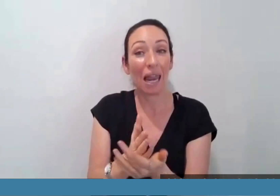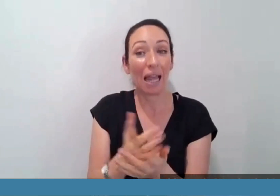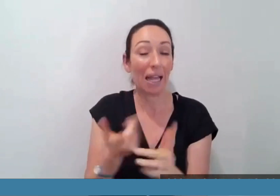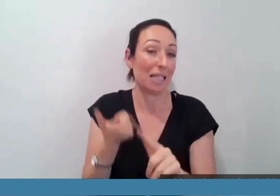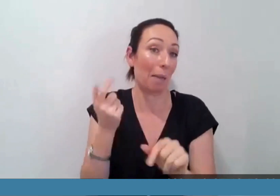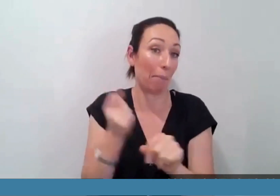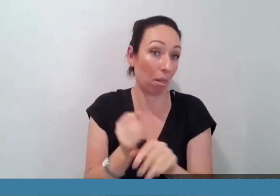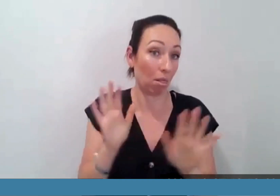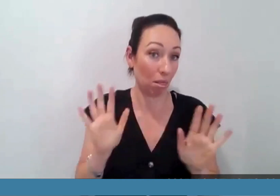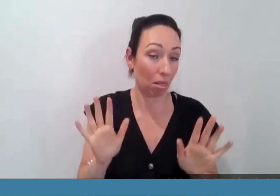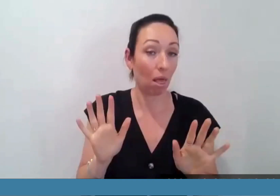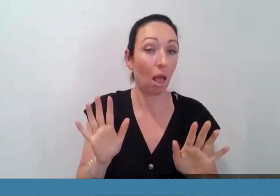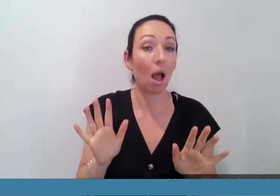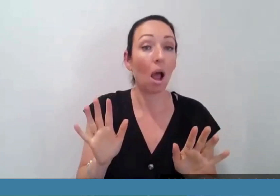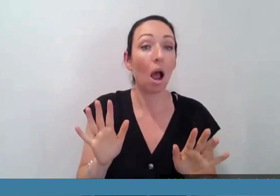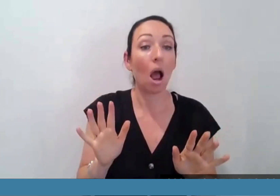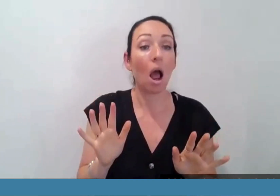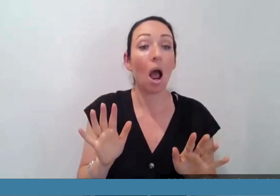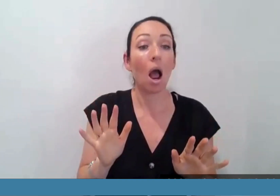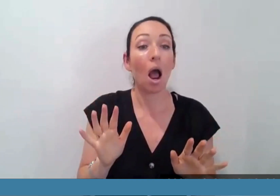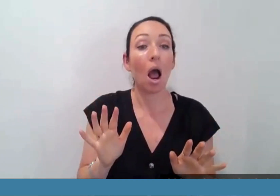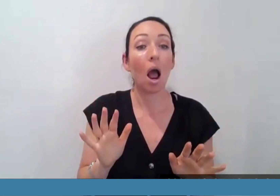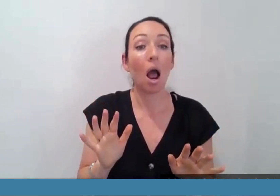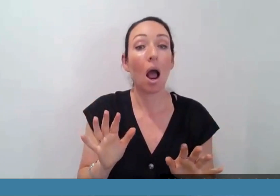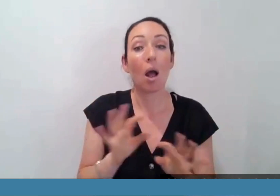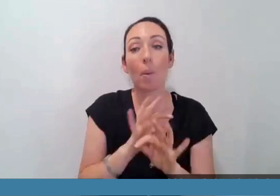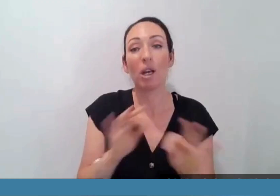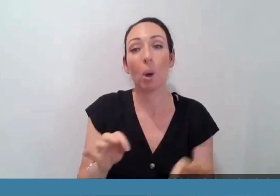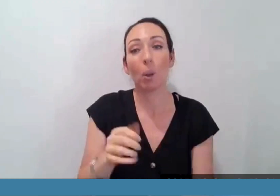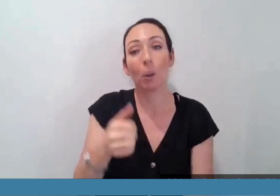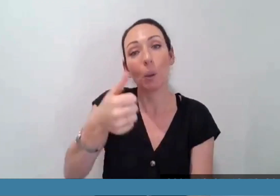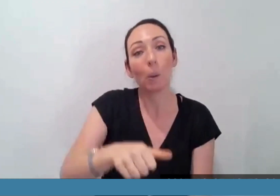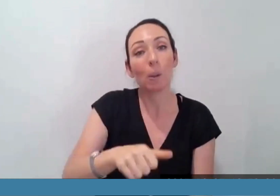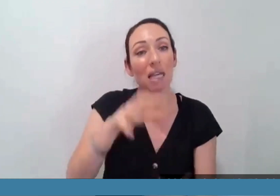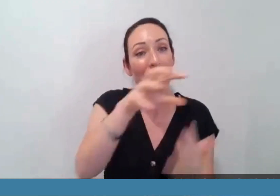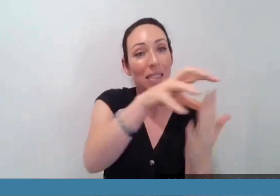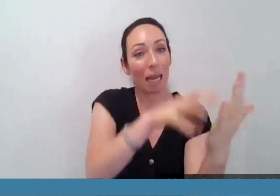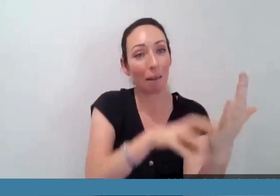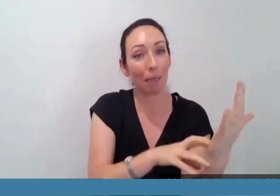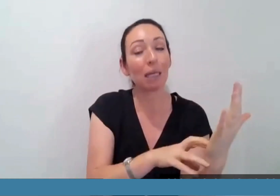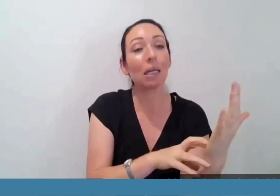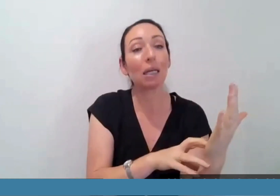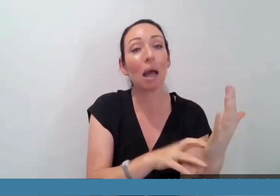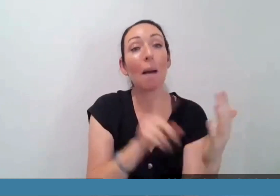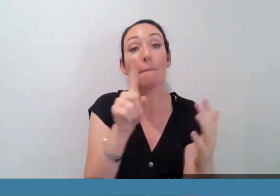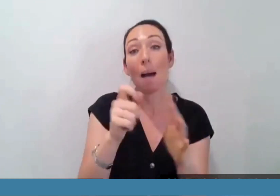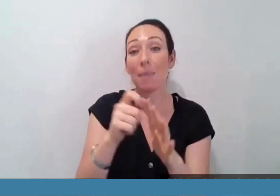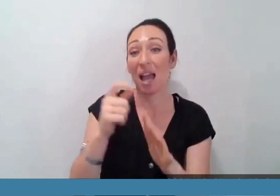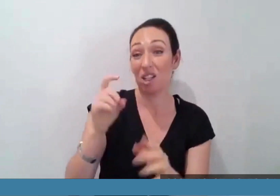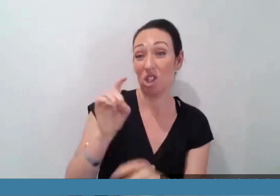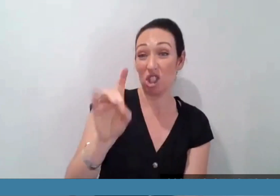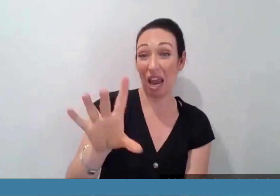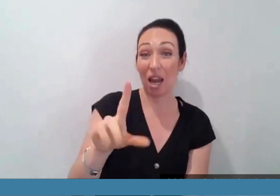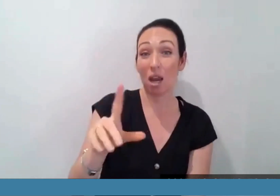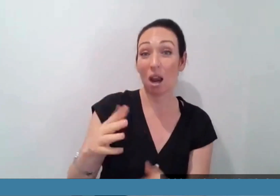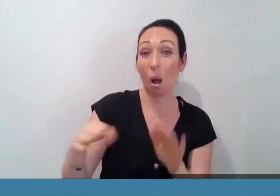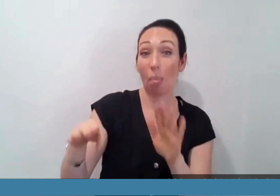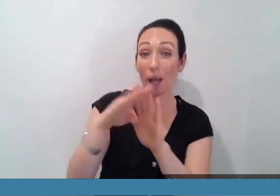example, instead of using statements, we can, end of page 10 on the guidelines, we can flip it to say what are the internal